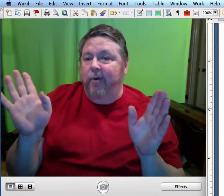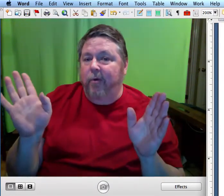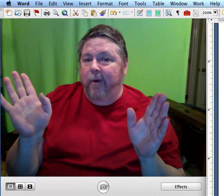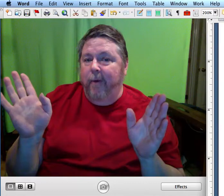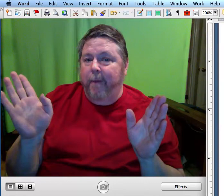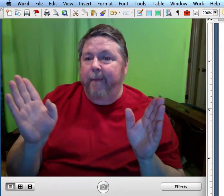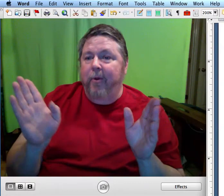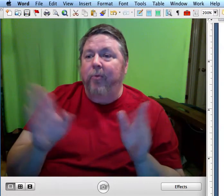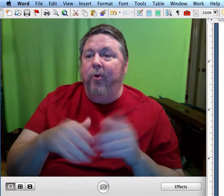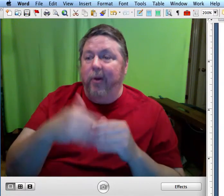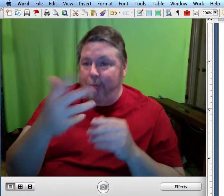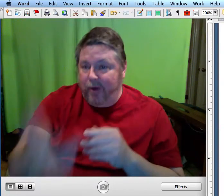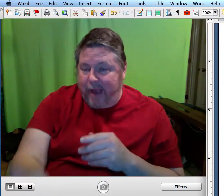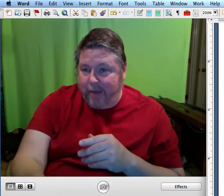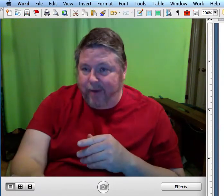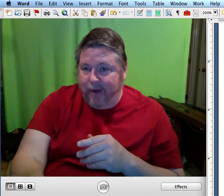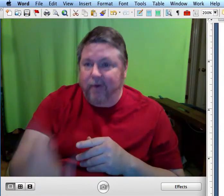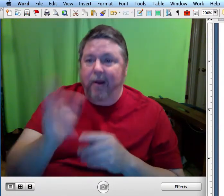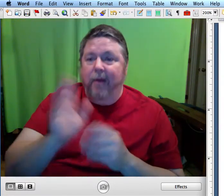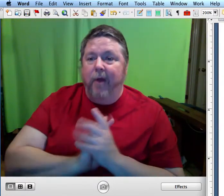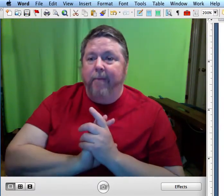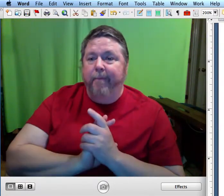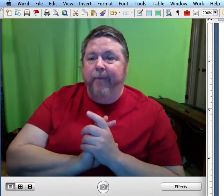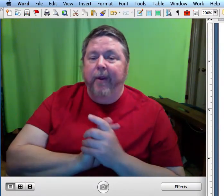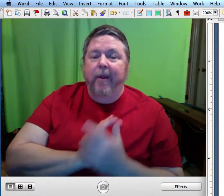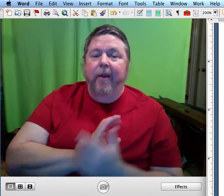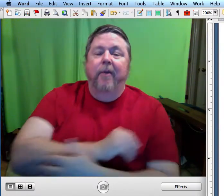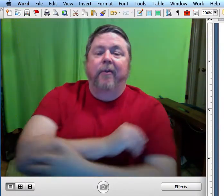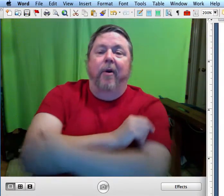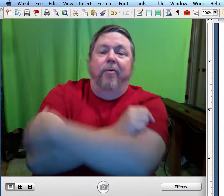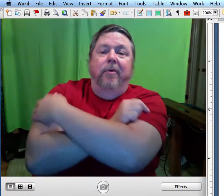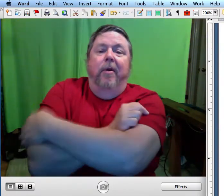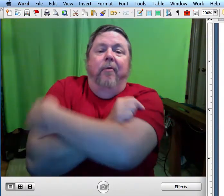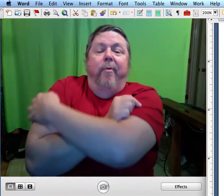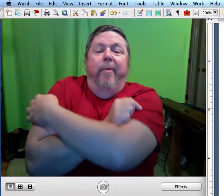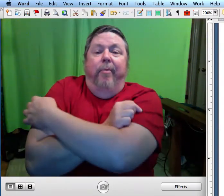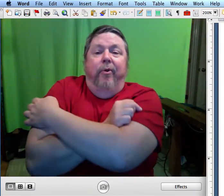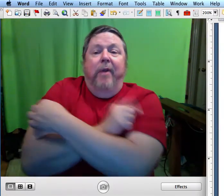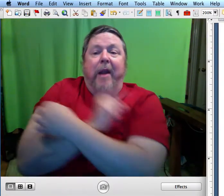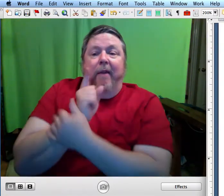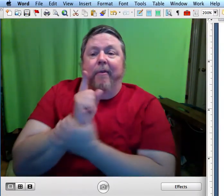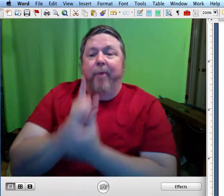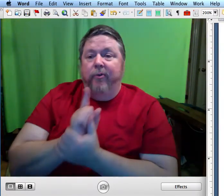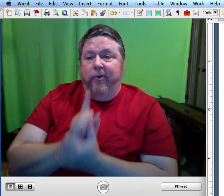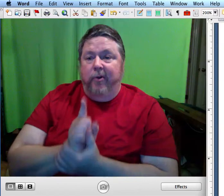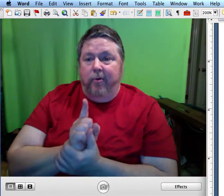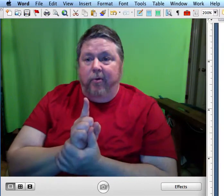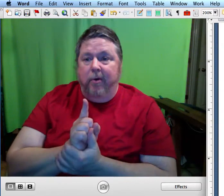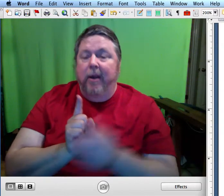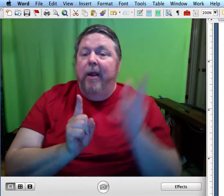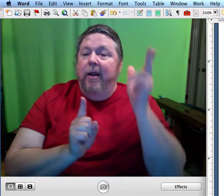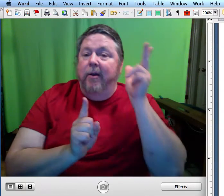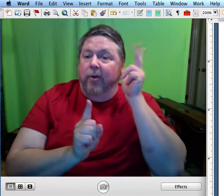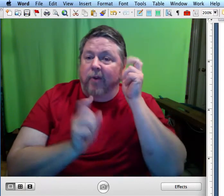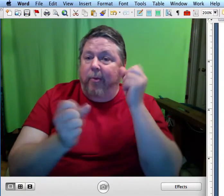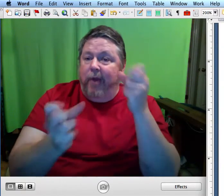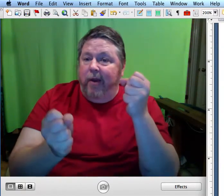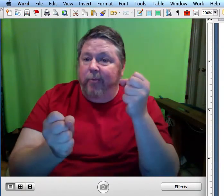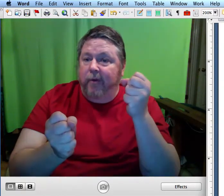when you'll interpret that piece, and then you're done. So remember, you're not supposed to